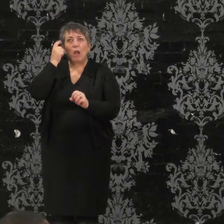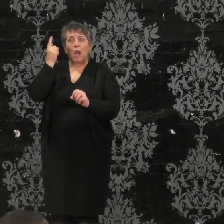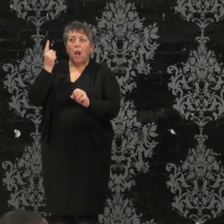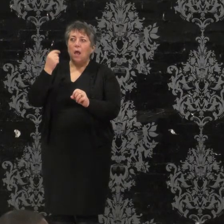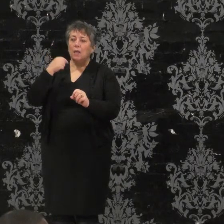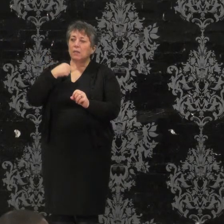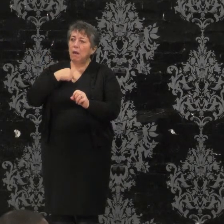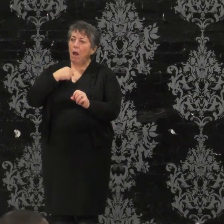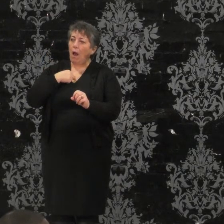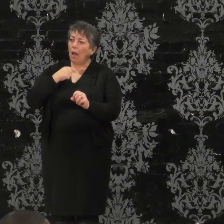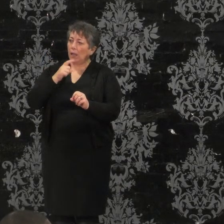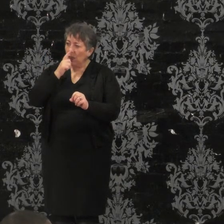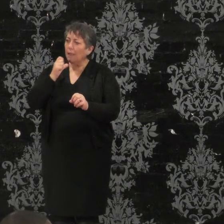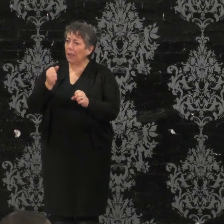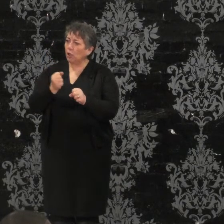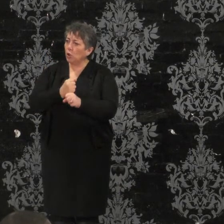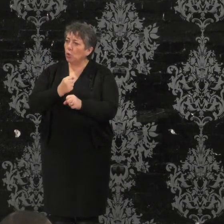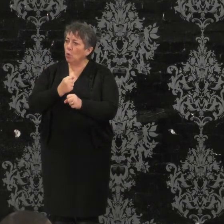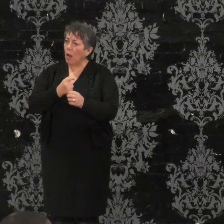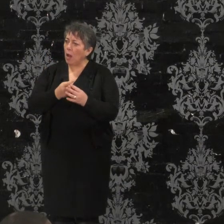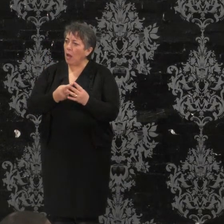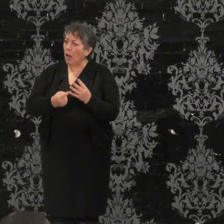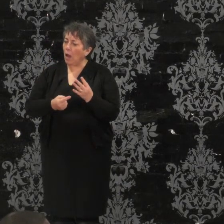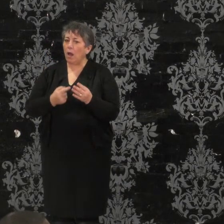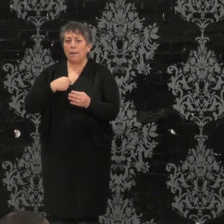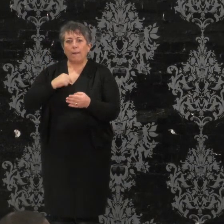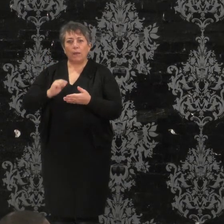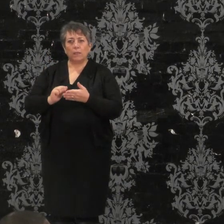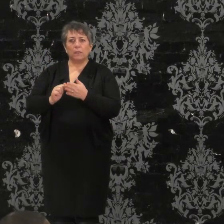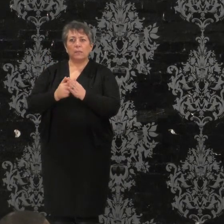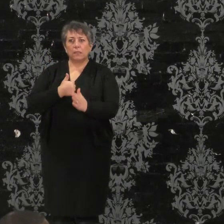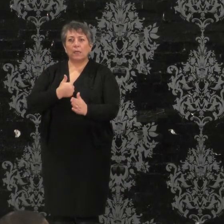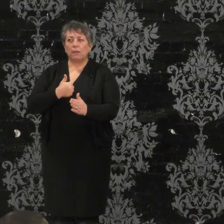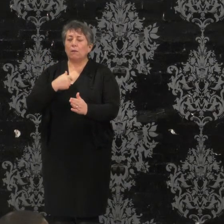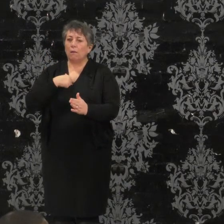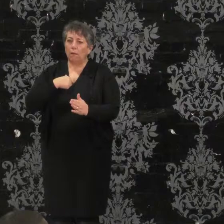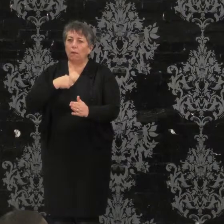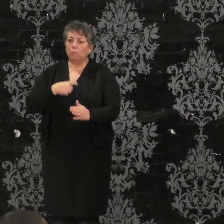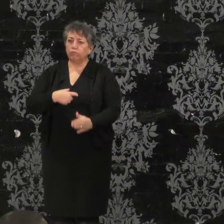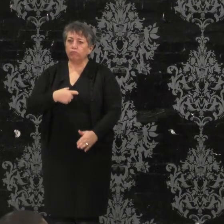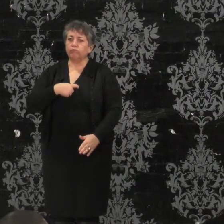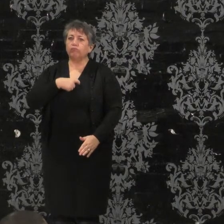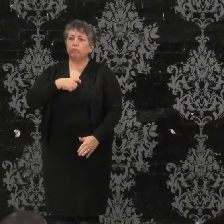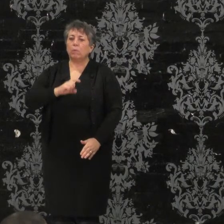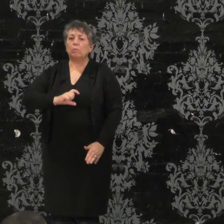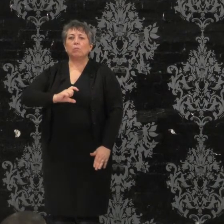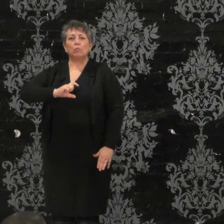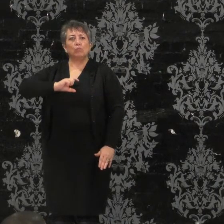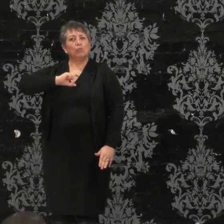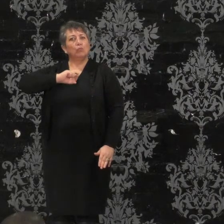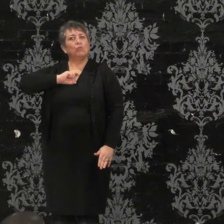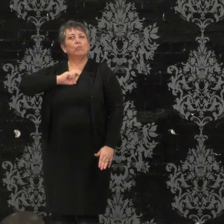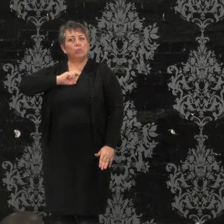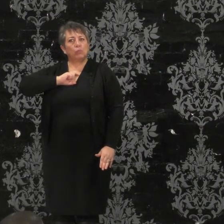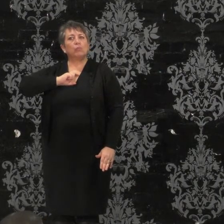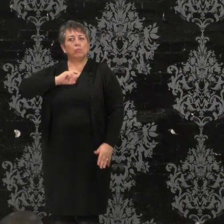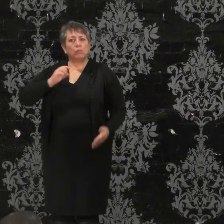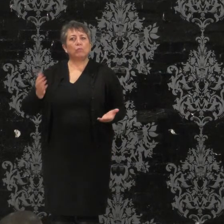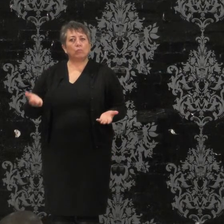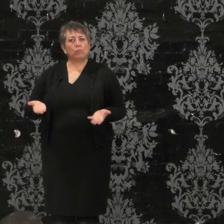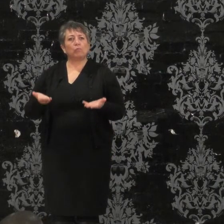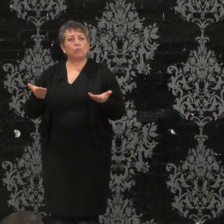their purpose. And what we do is we try and encourage them